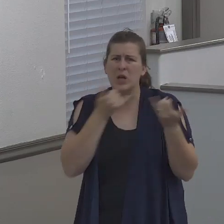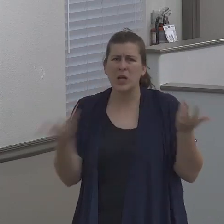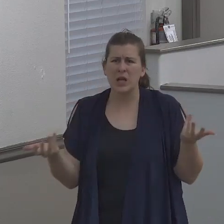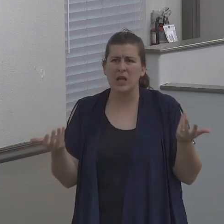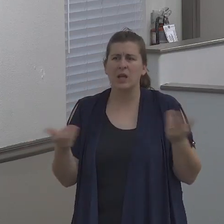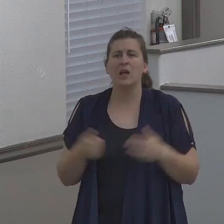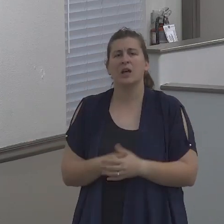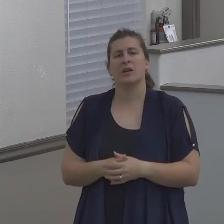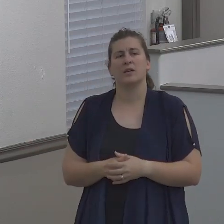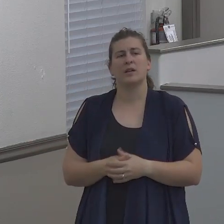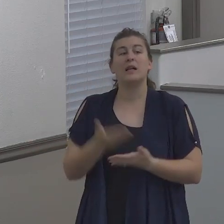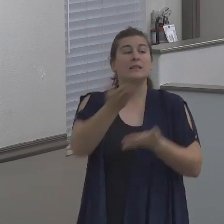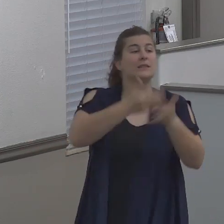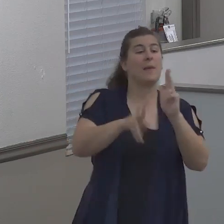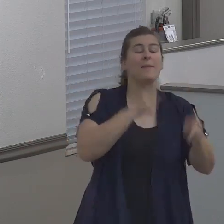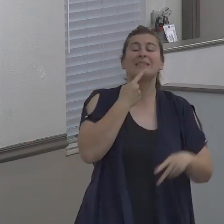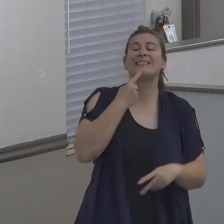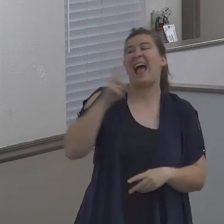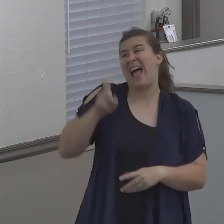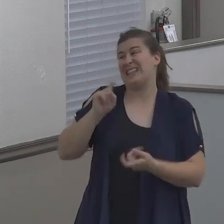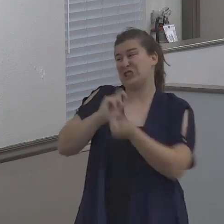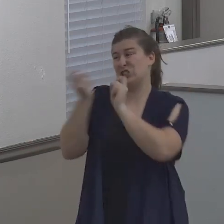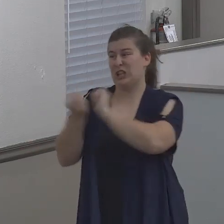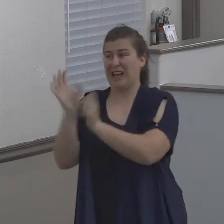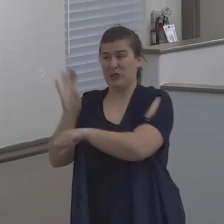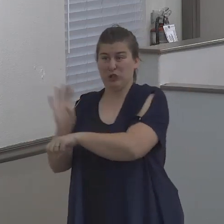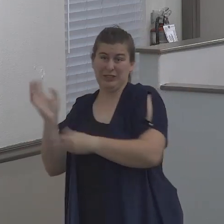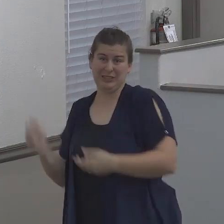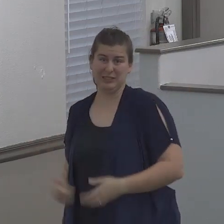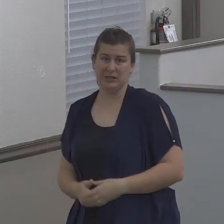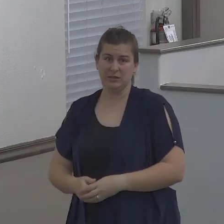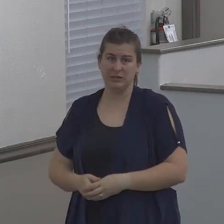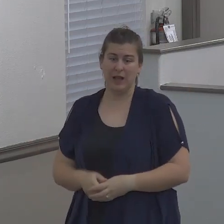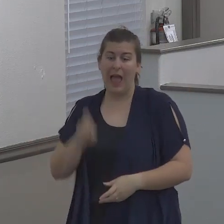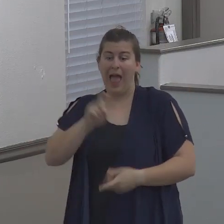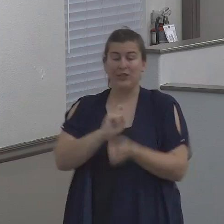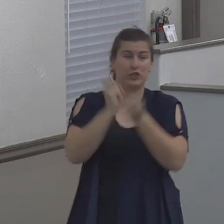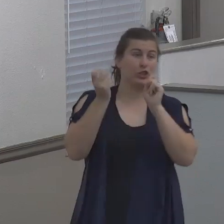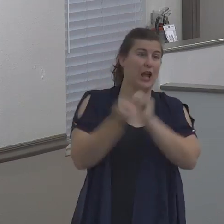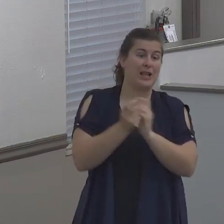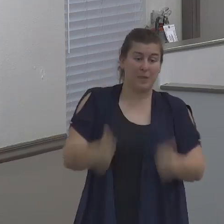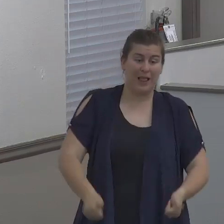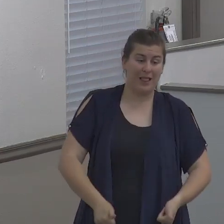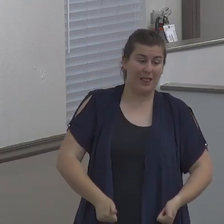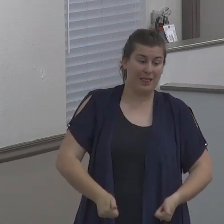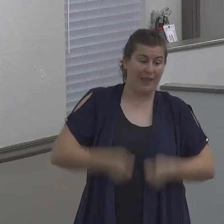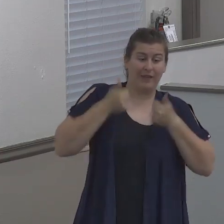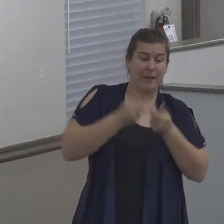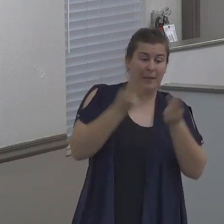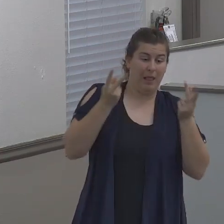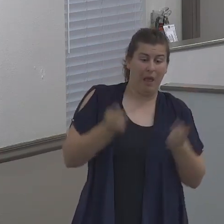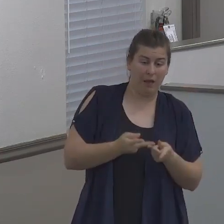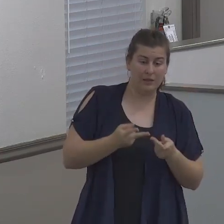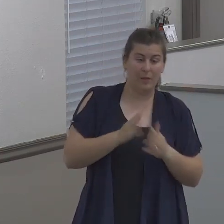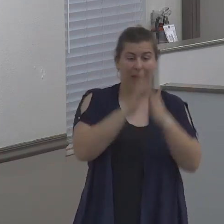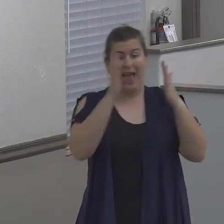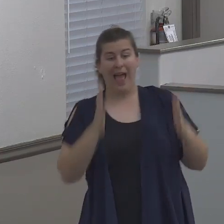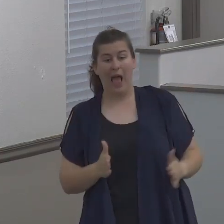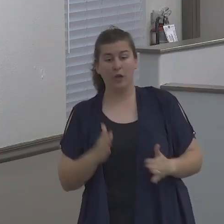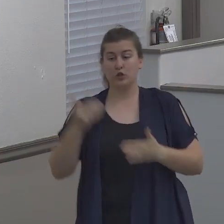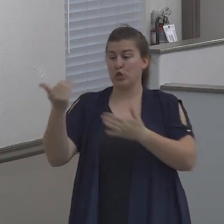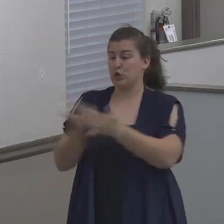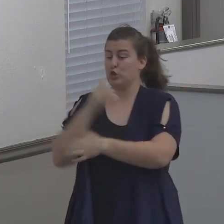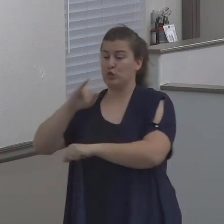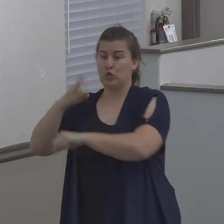me. What's wrong? And some people think, well, I better change churches. I better change geography and